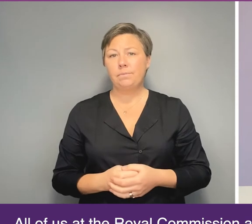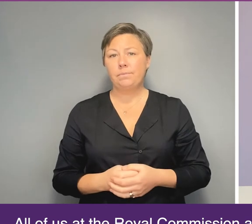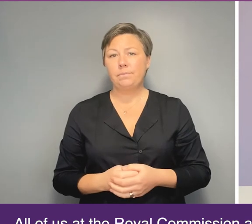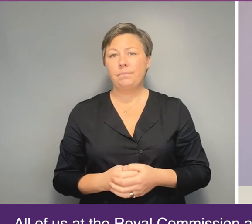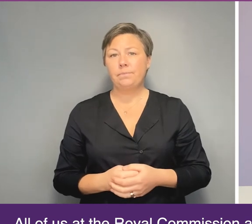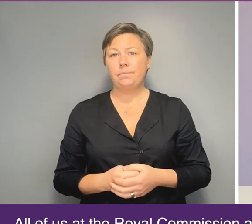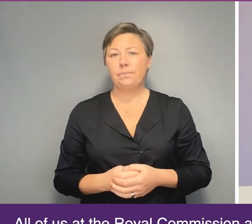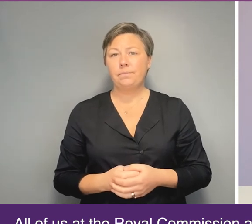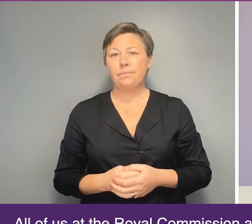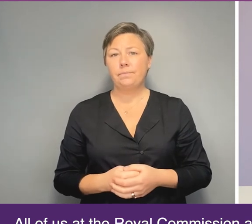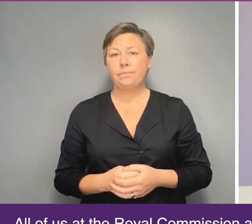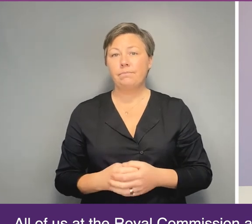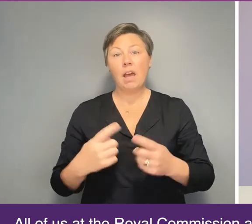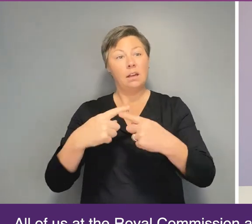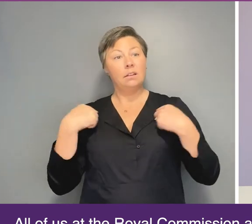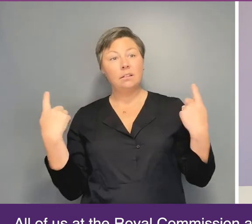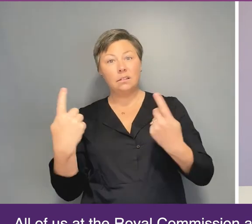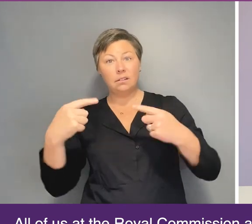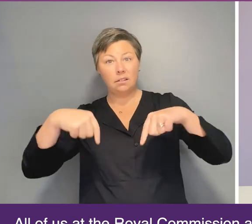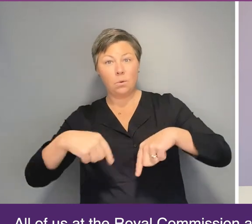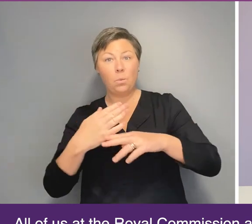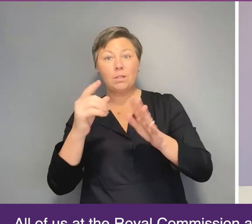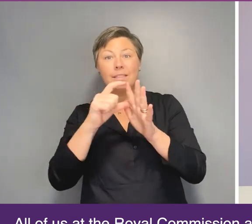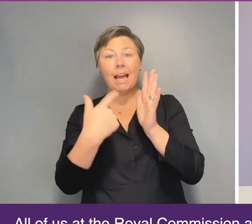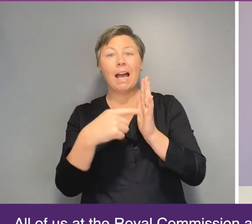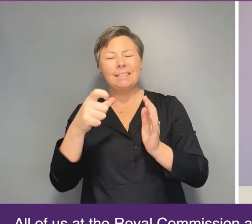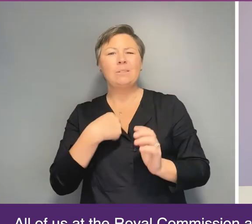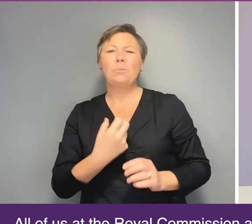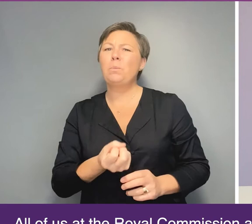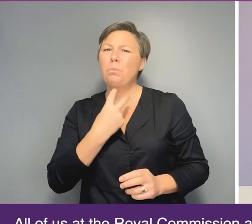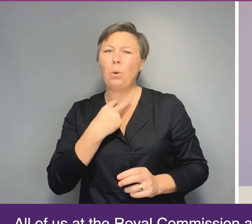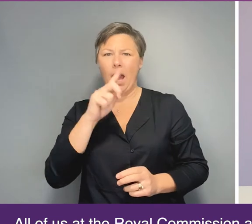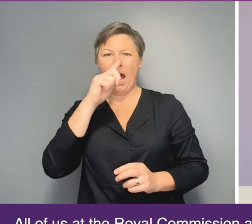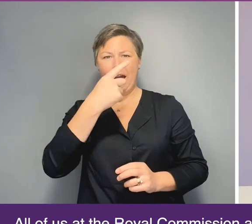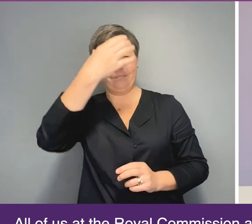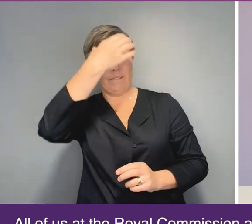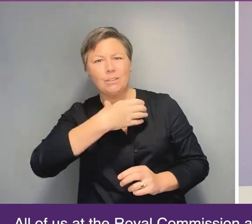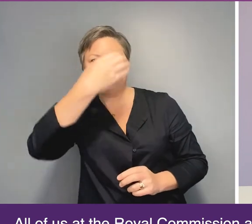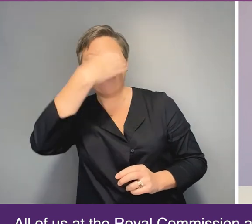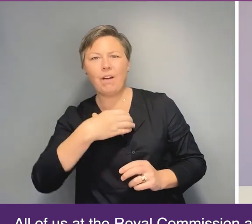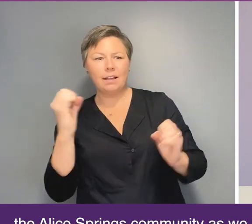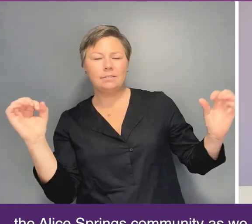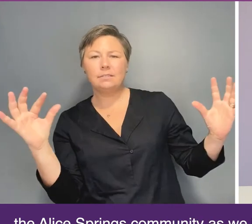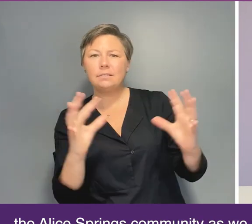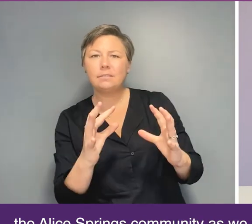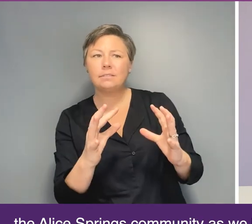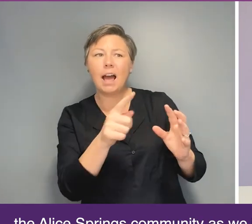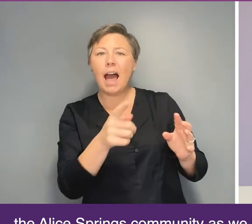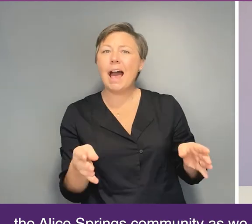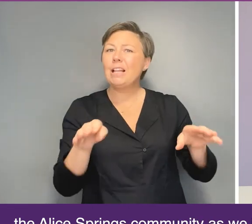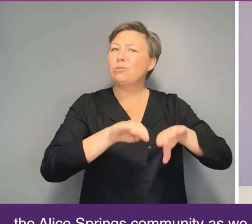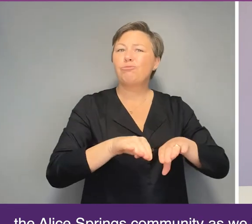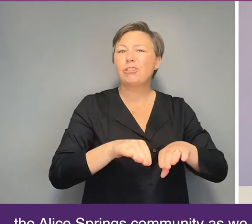All of us at the Royal Commission are extremely disappointed that the hearing cannot take place in person within the Alice Springs